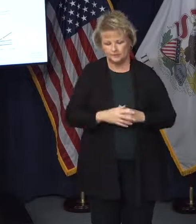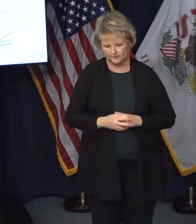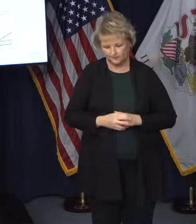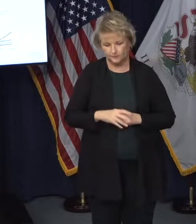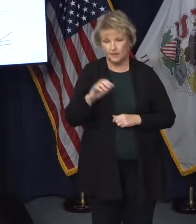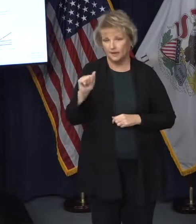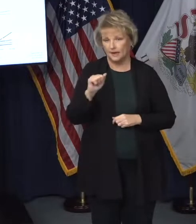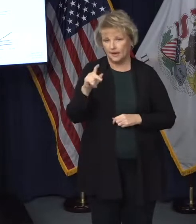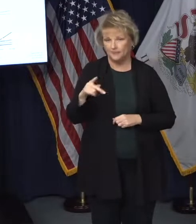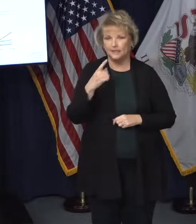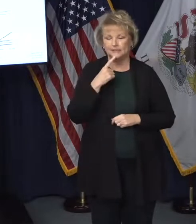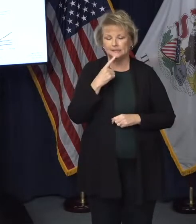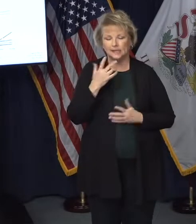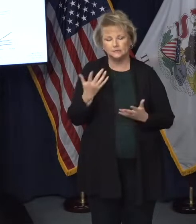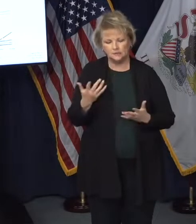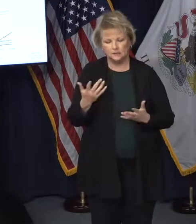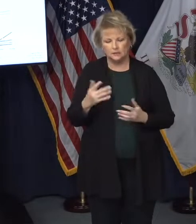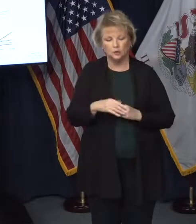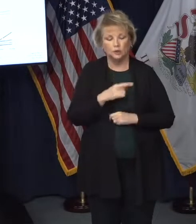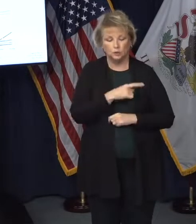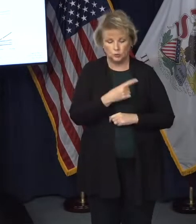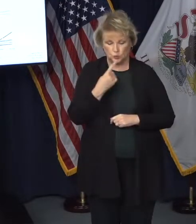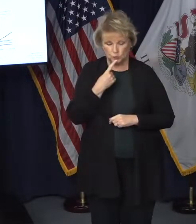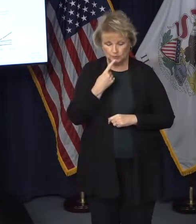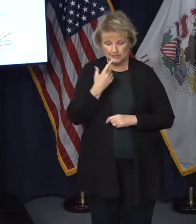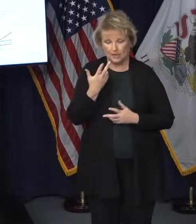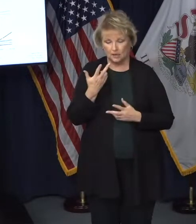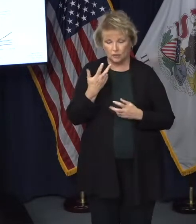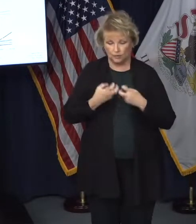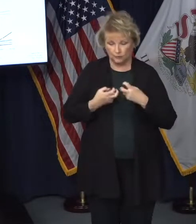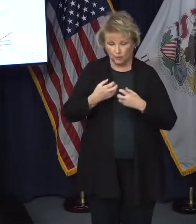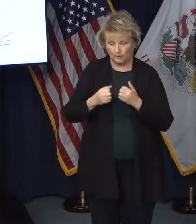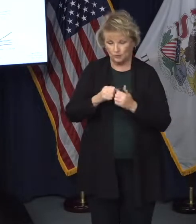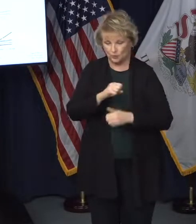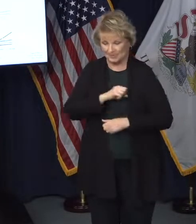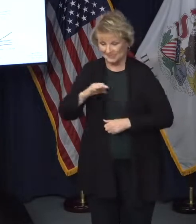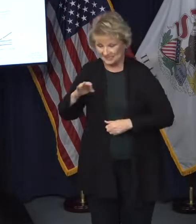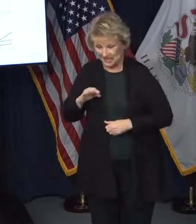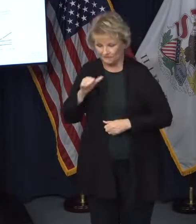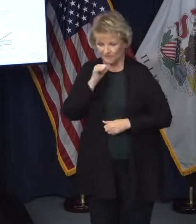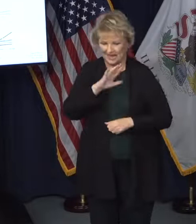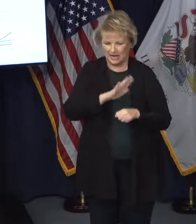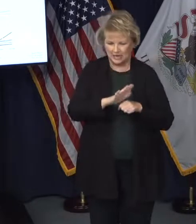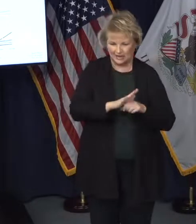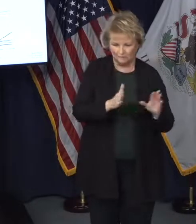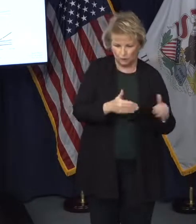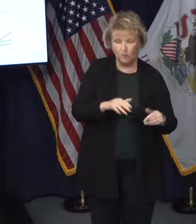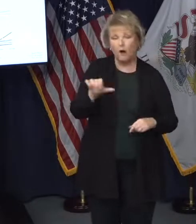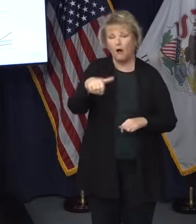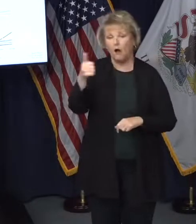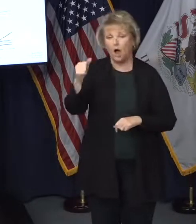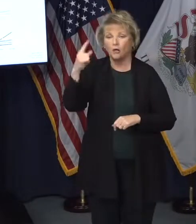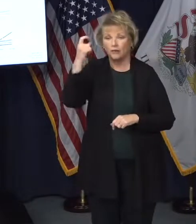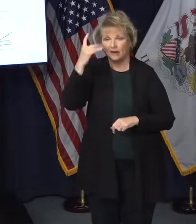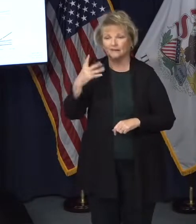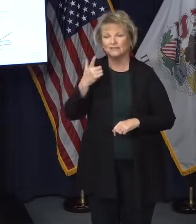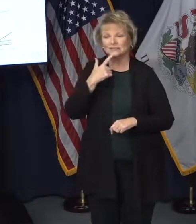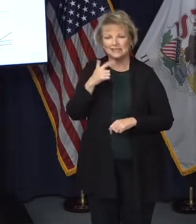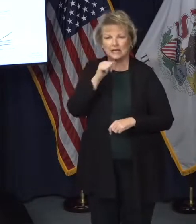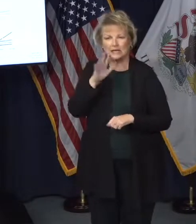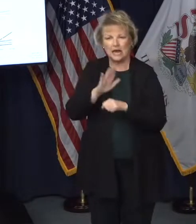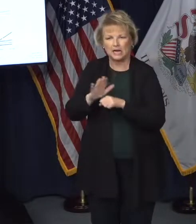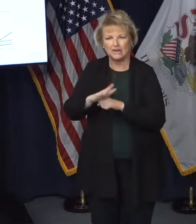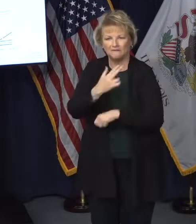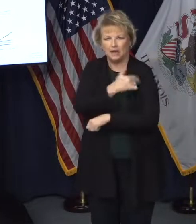While there is backup space available, you have said the problem is staff, not space. Yeah, that's right. We hear other governors say staff is their problem too. What